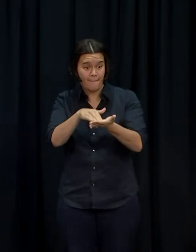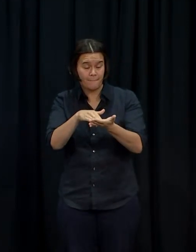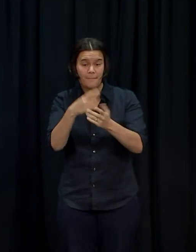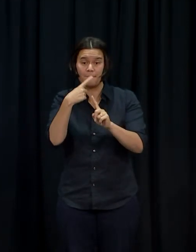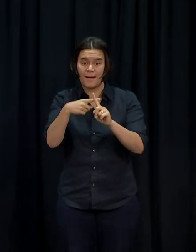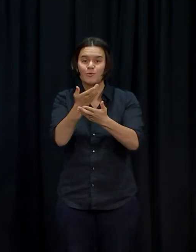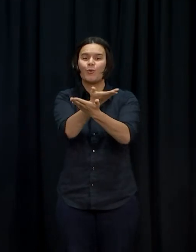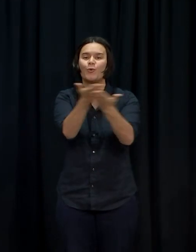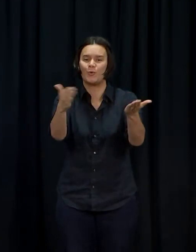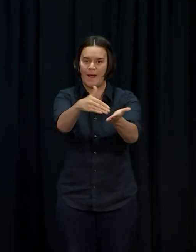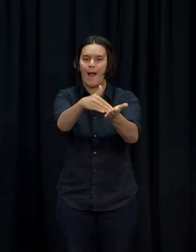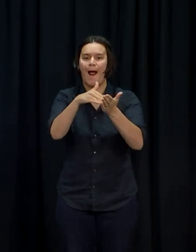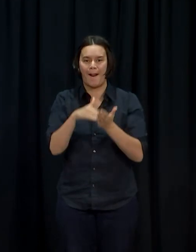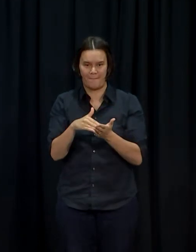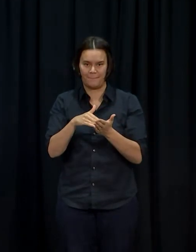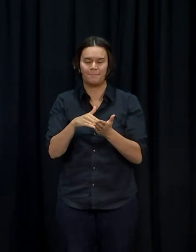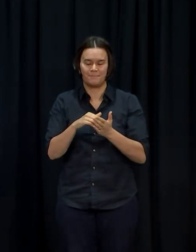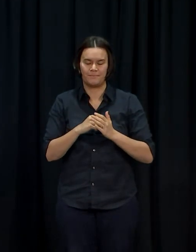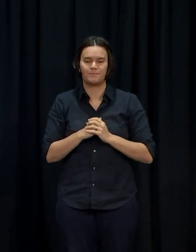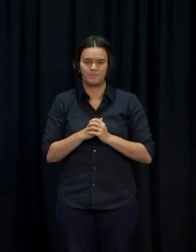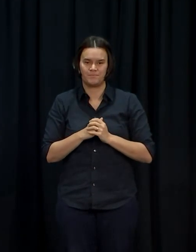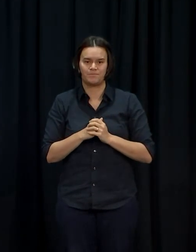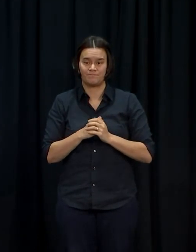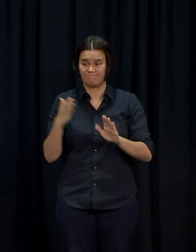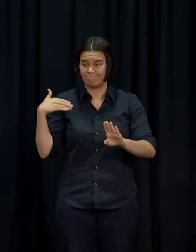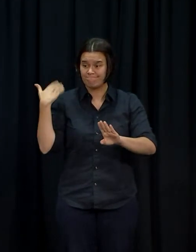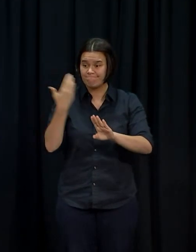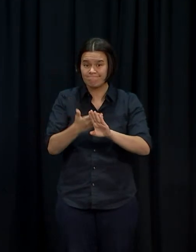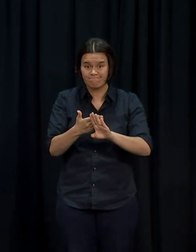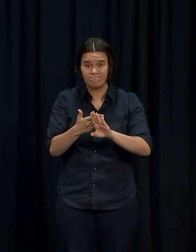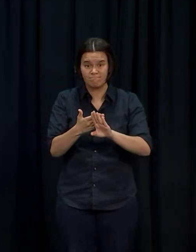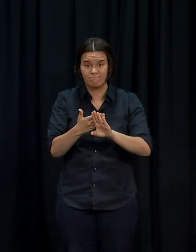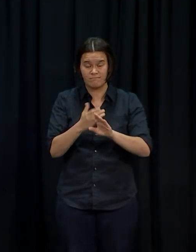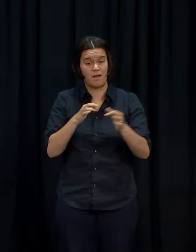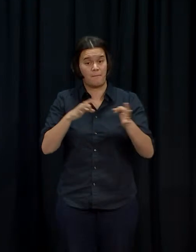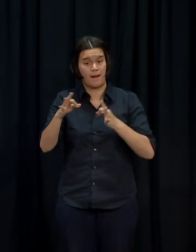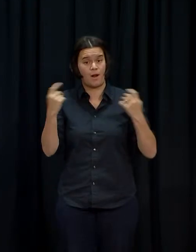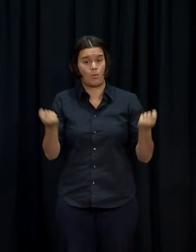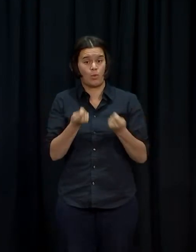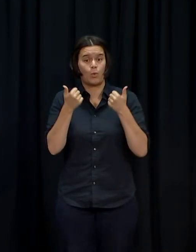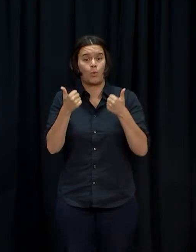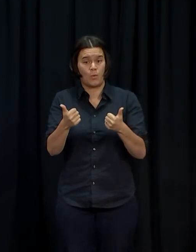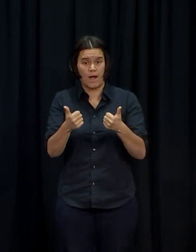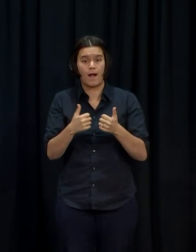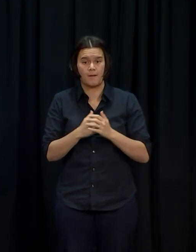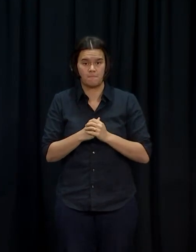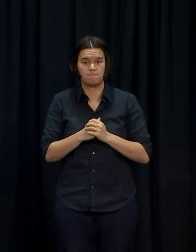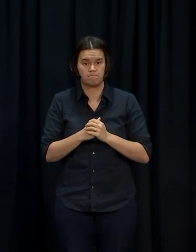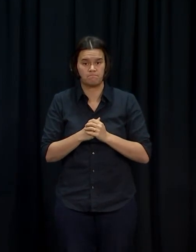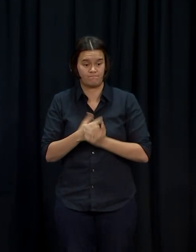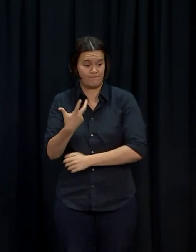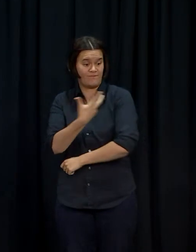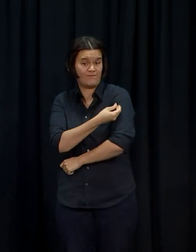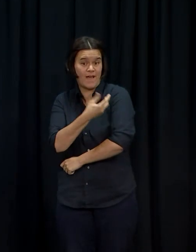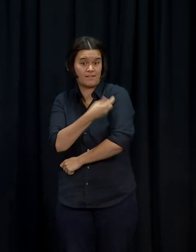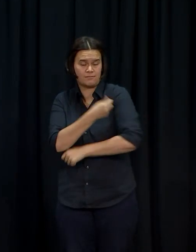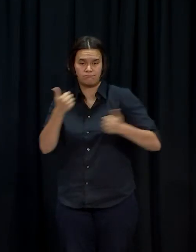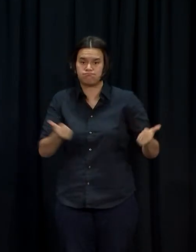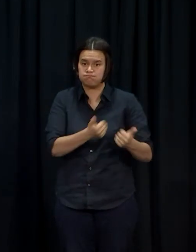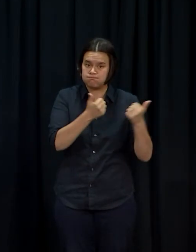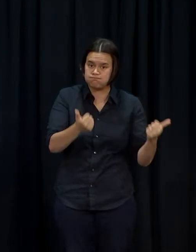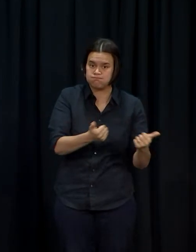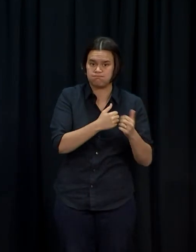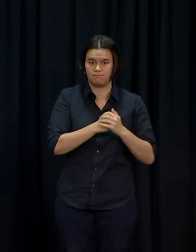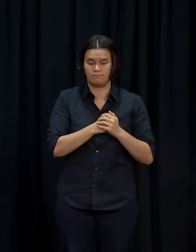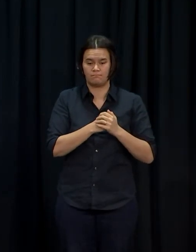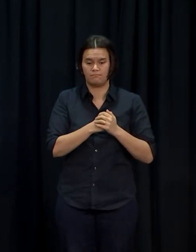step up when there's a job to do, and this has served our communities well through the pandemic. Our high vaccination rates, the hard work of our